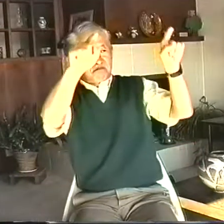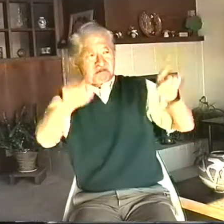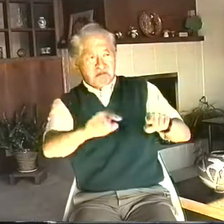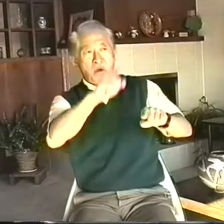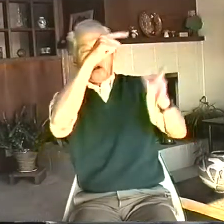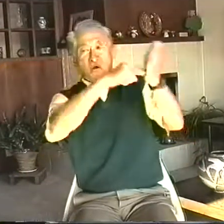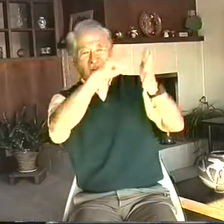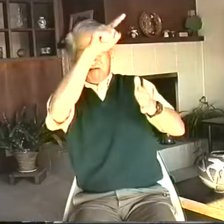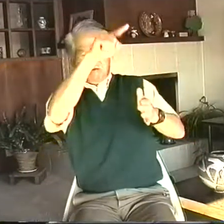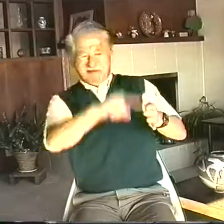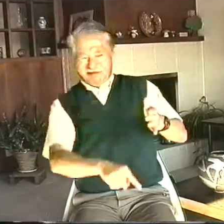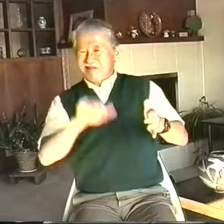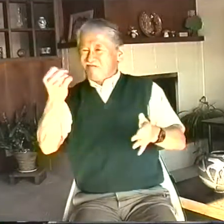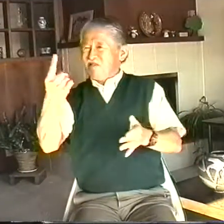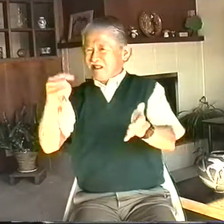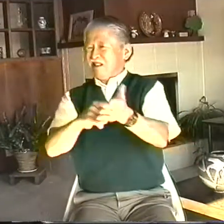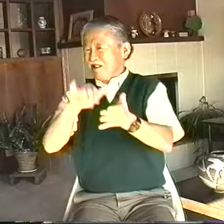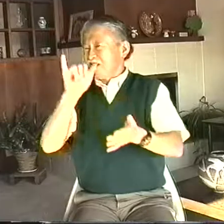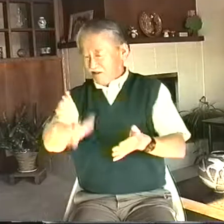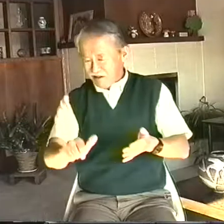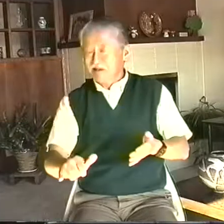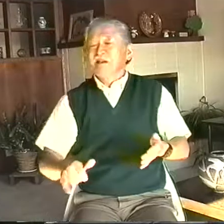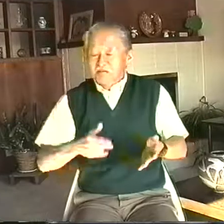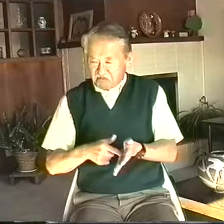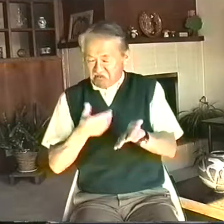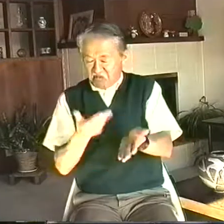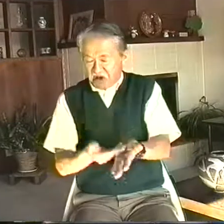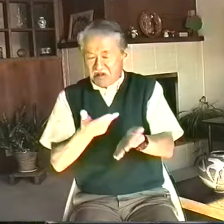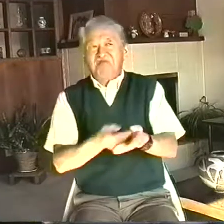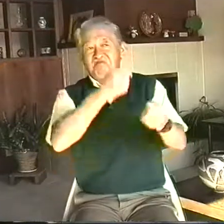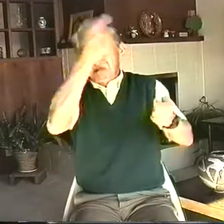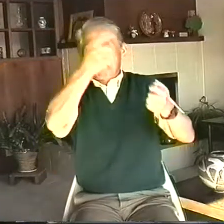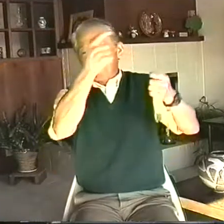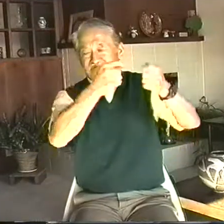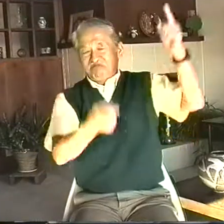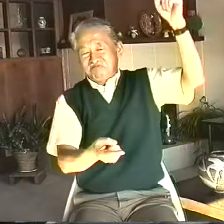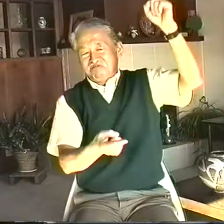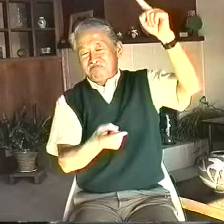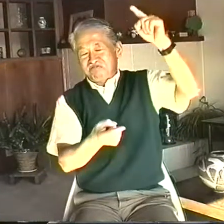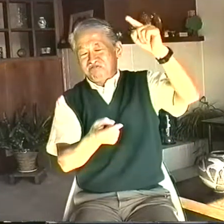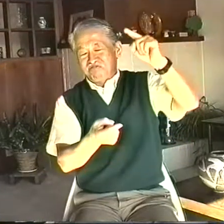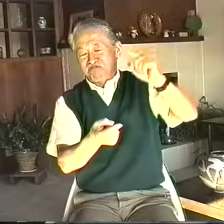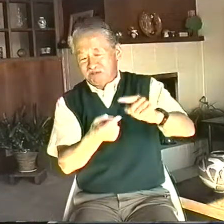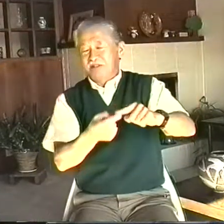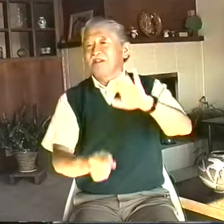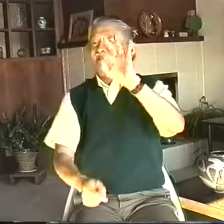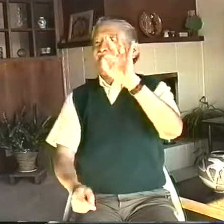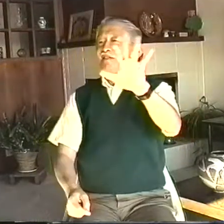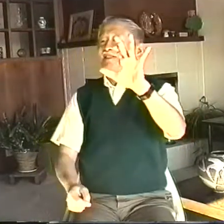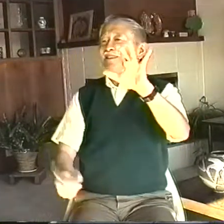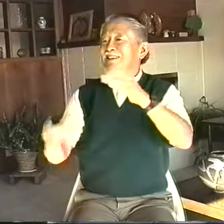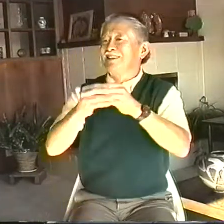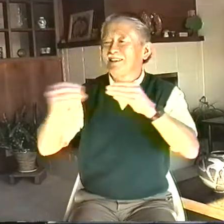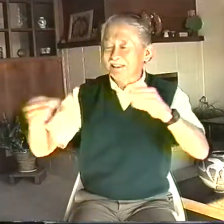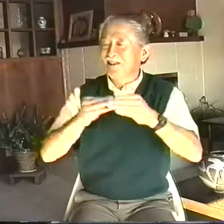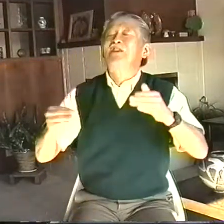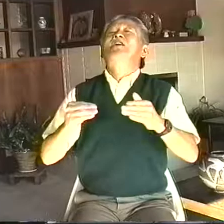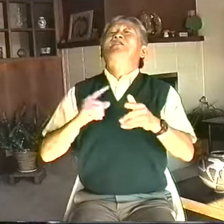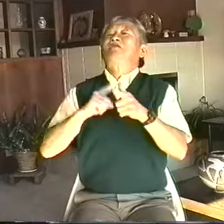all the papers, she showed me the itemization that led to the $11,000 tax, and I showed